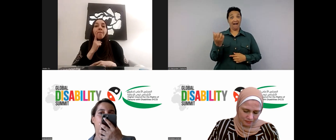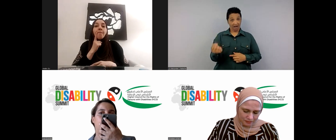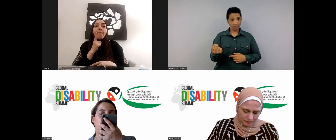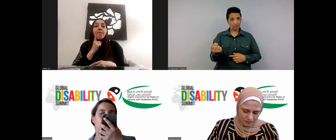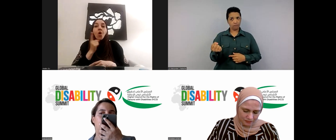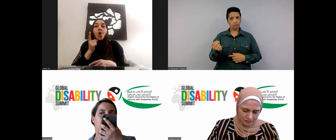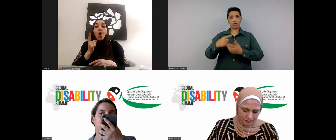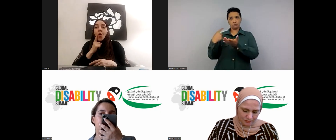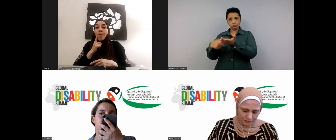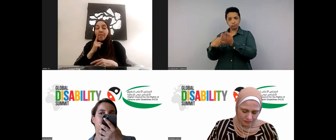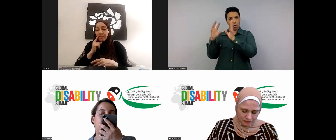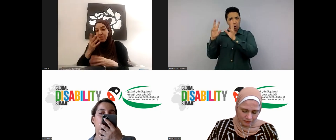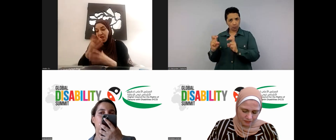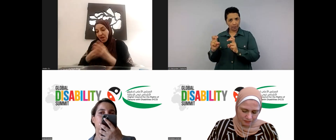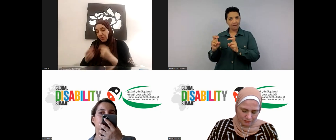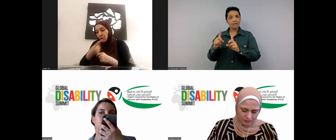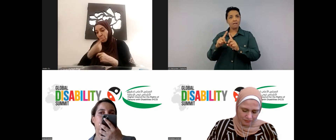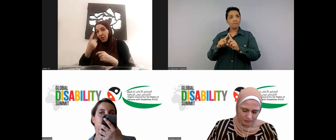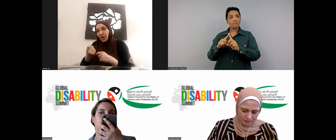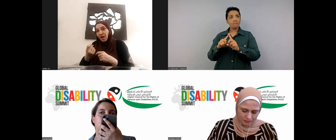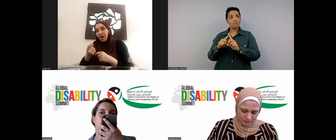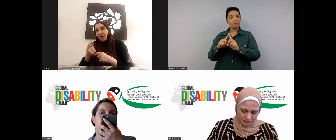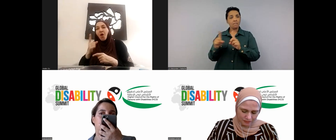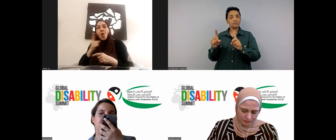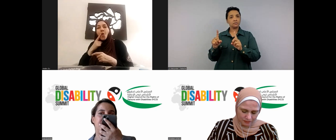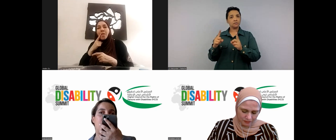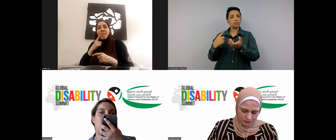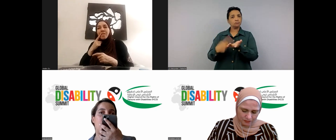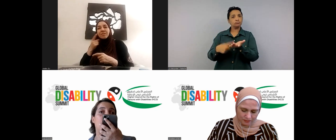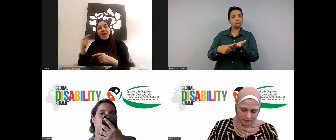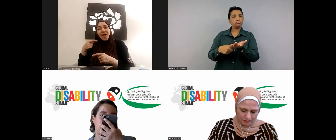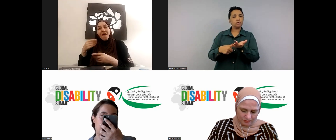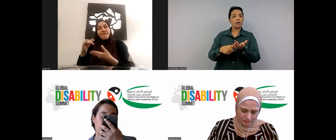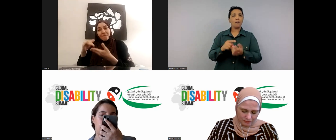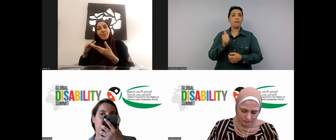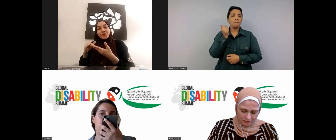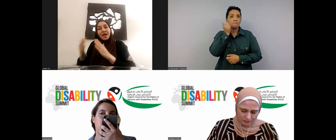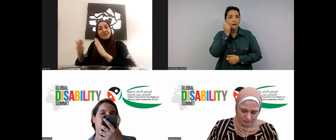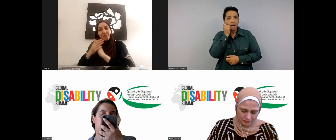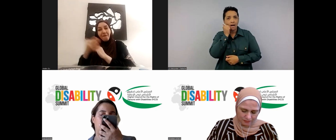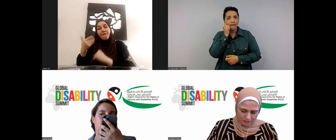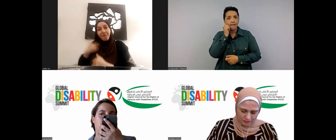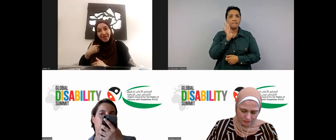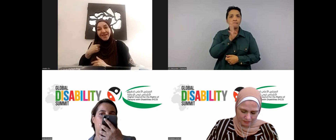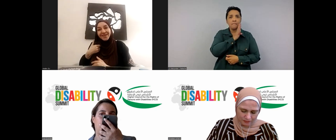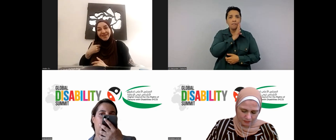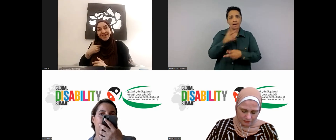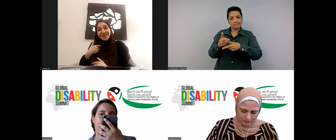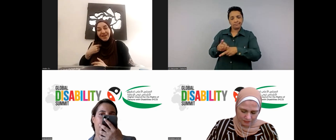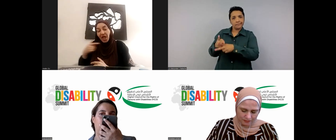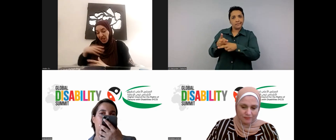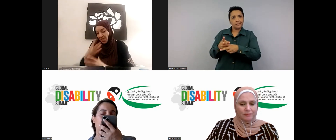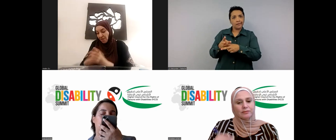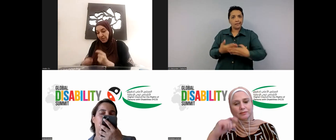to the mothers who are caregiver to children with